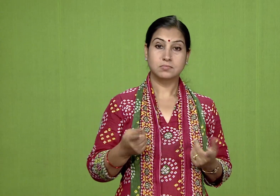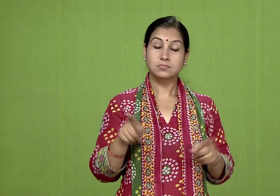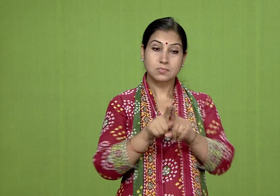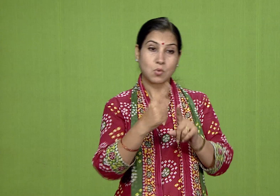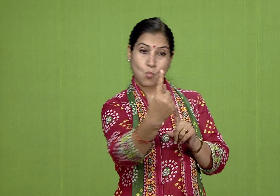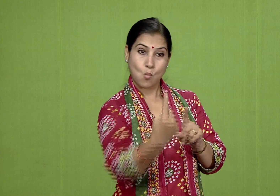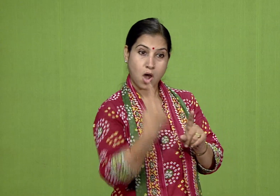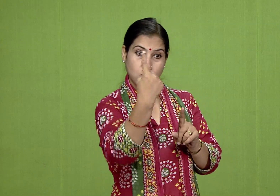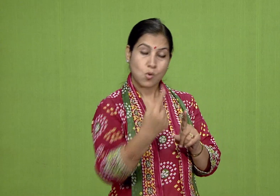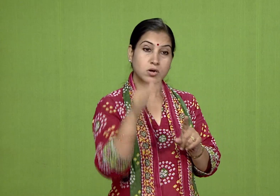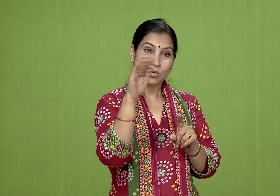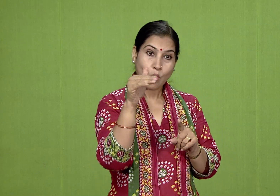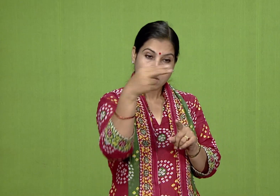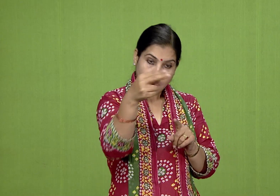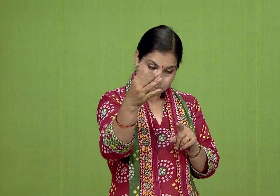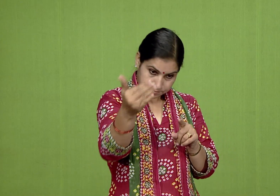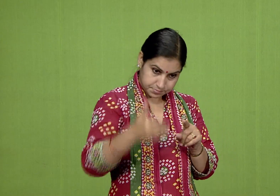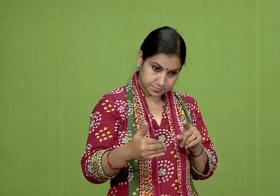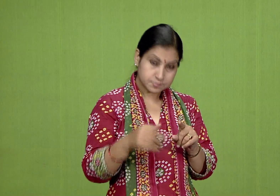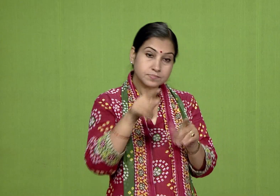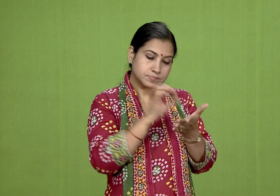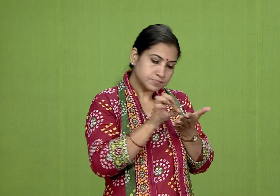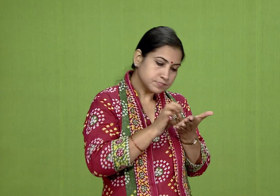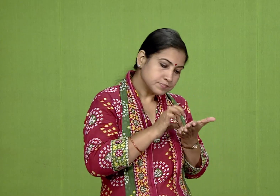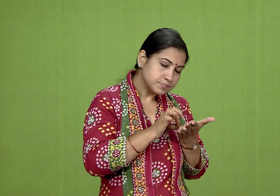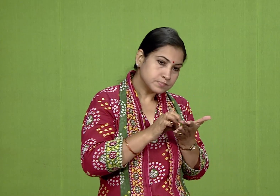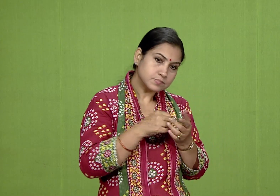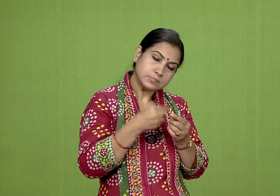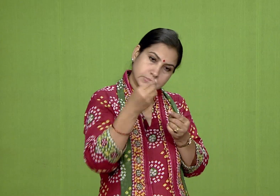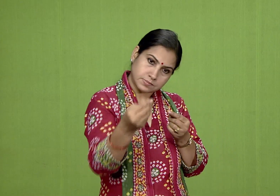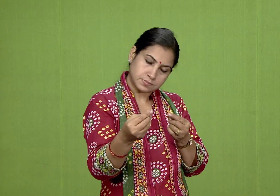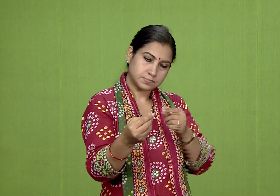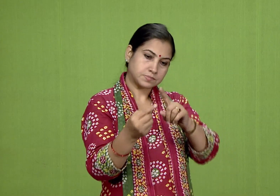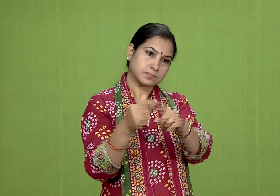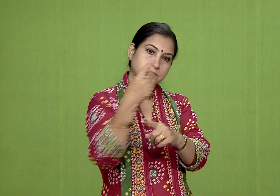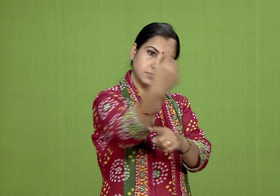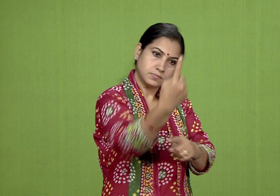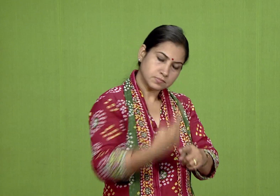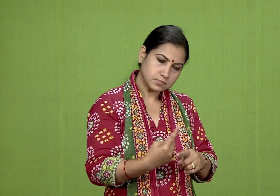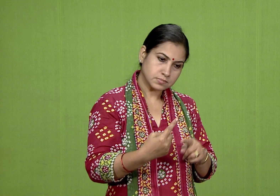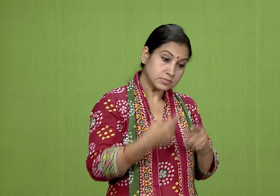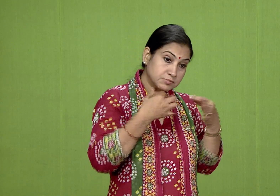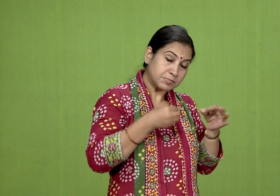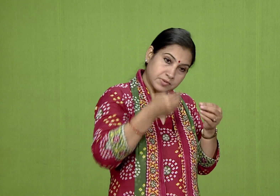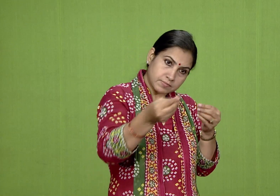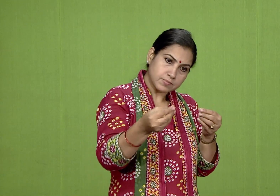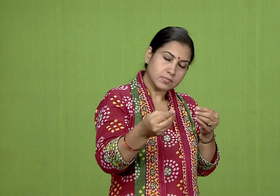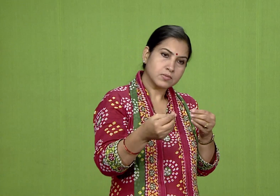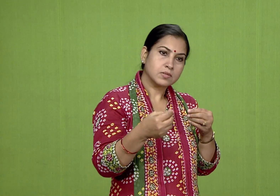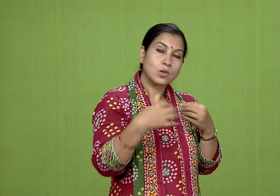called them one by one and gave them a paper each. Each paper had at